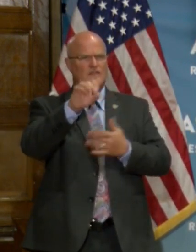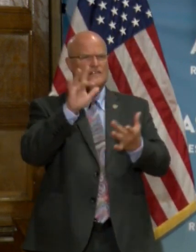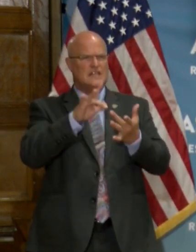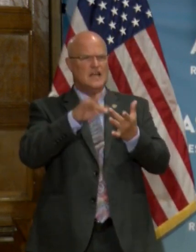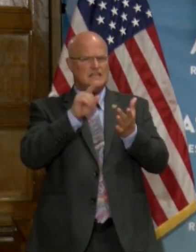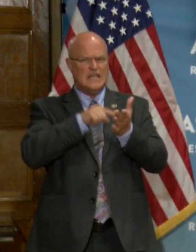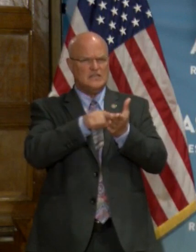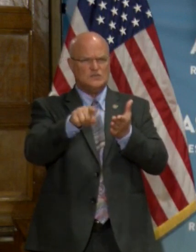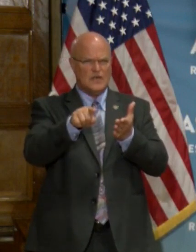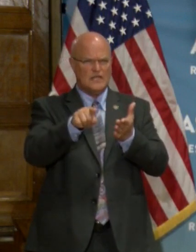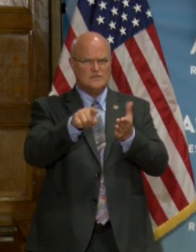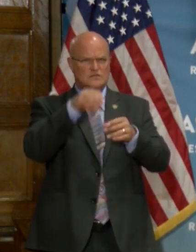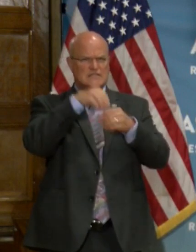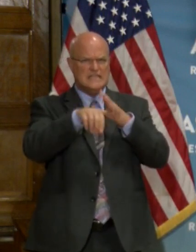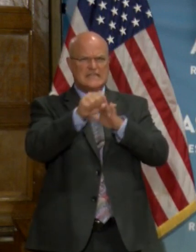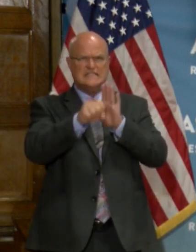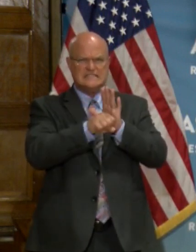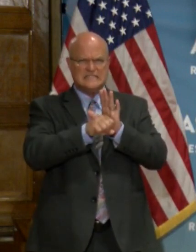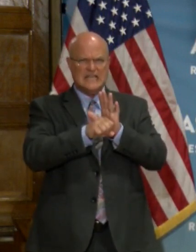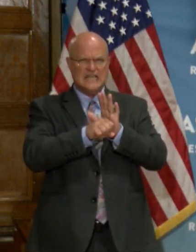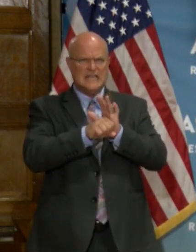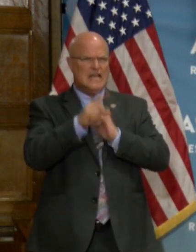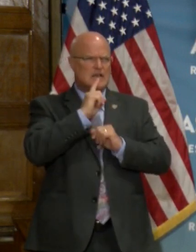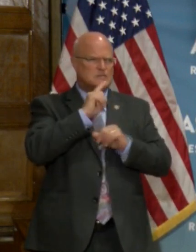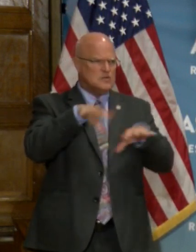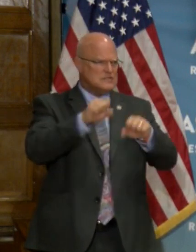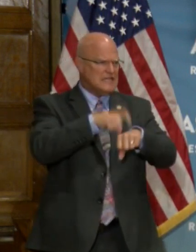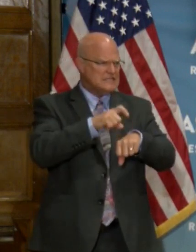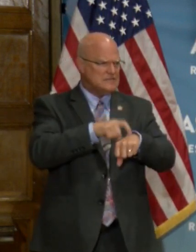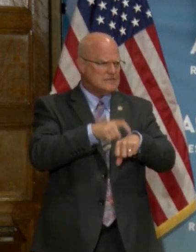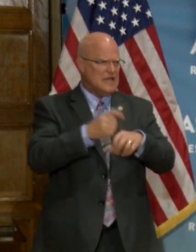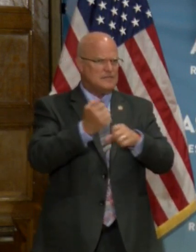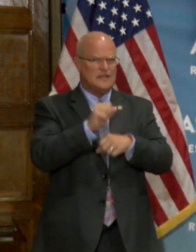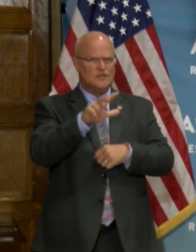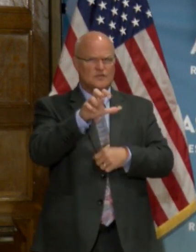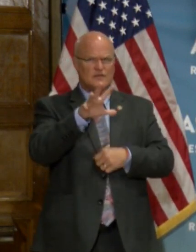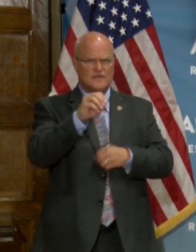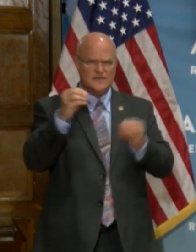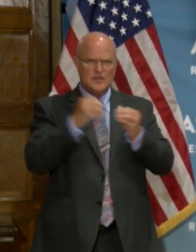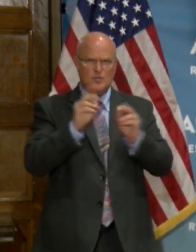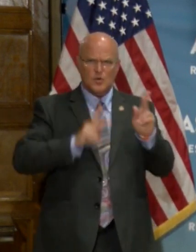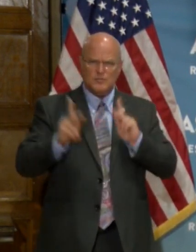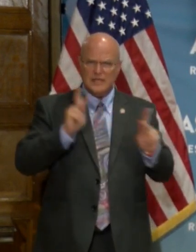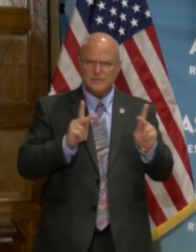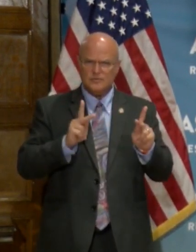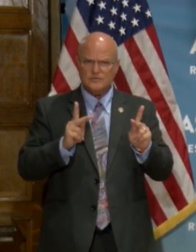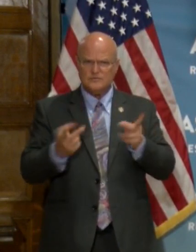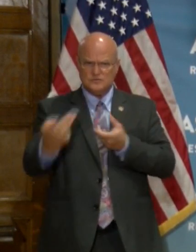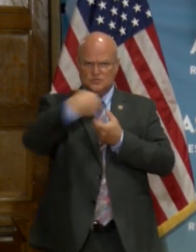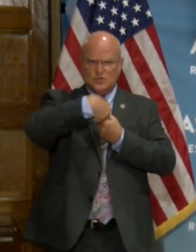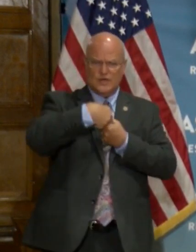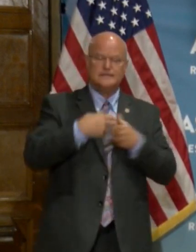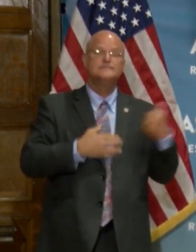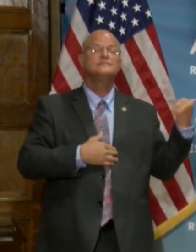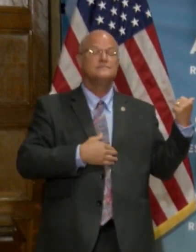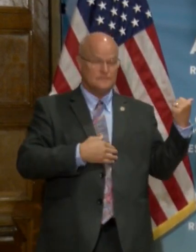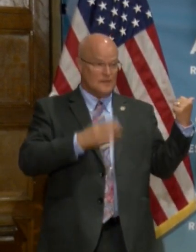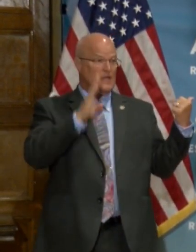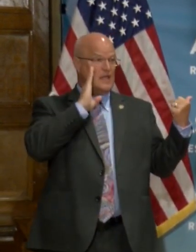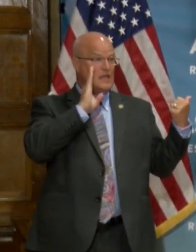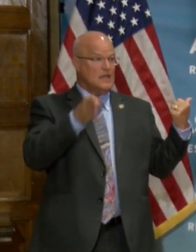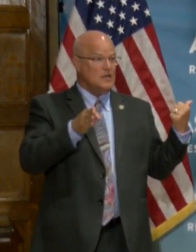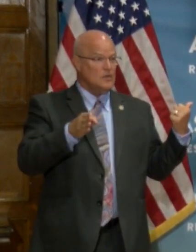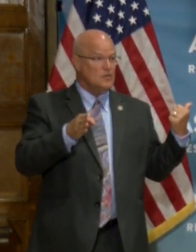contact tracers into the state? I mean, I'm sure that's going to take a lot of effort to get 350 more people on board. It will,